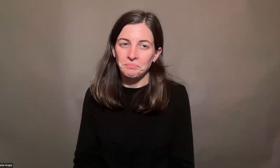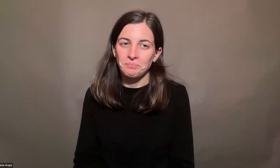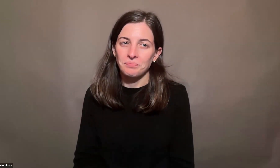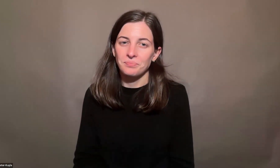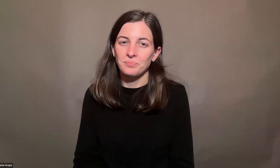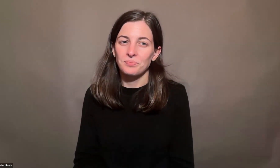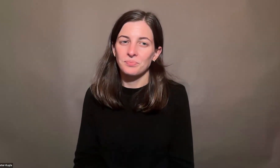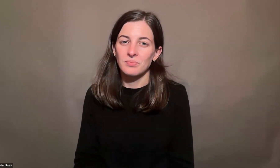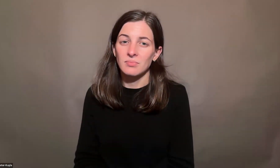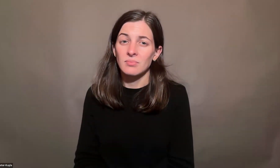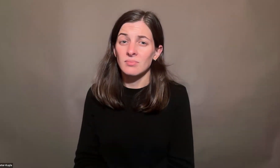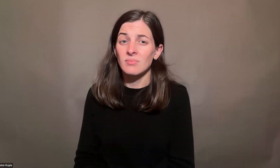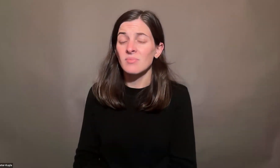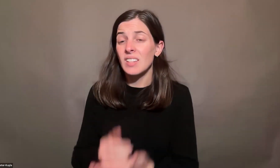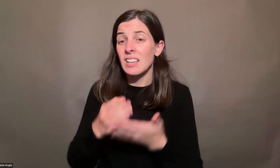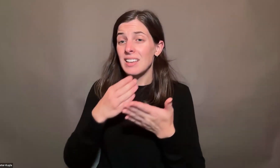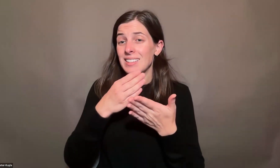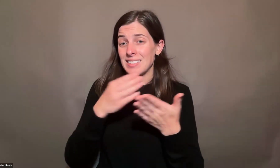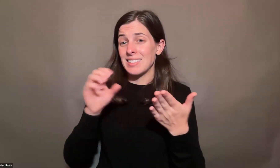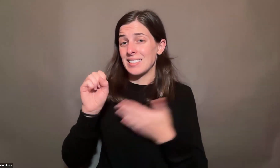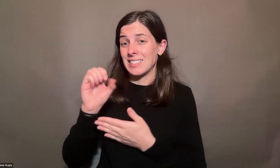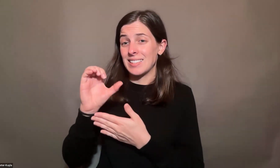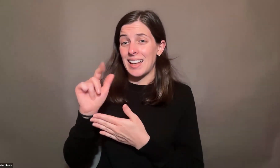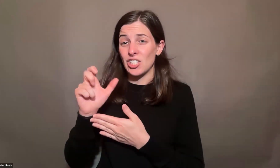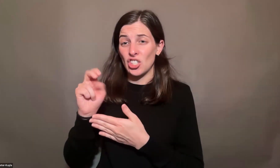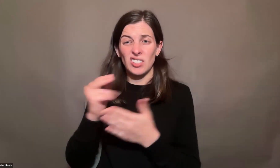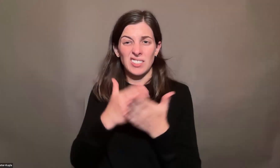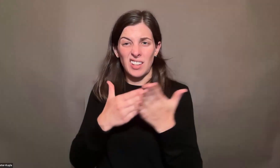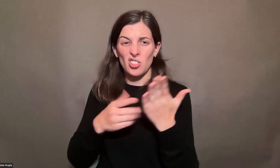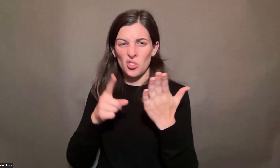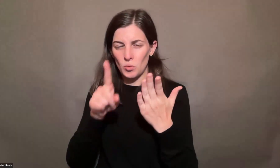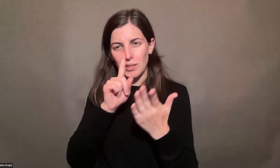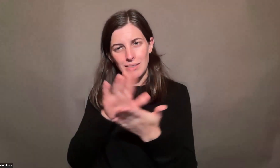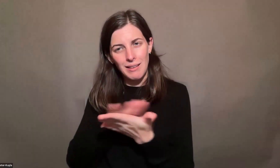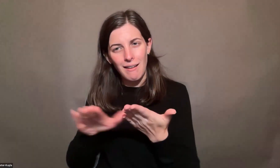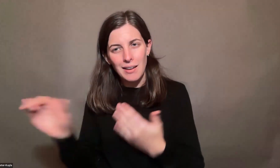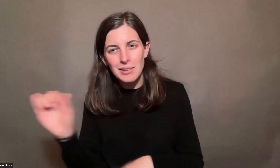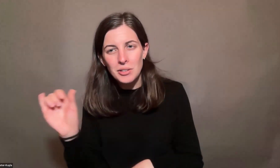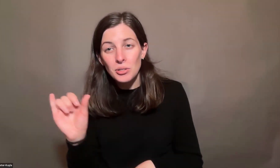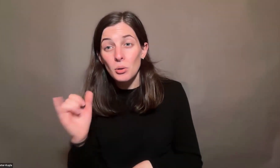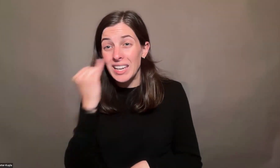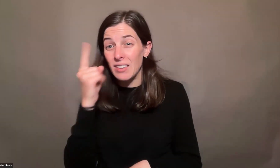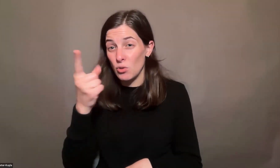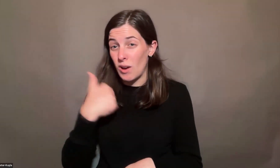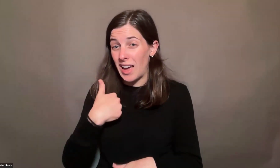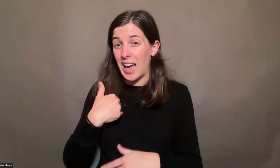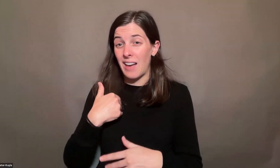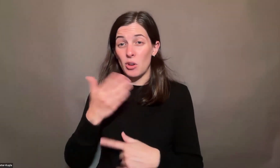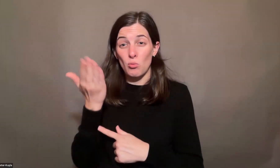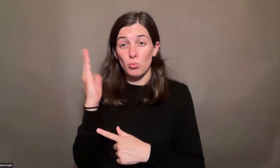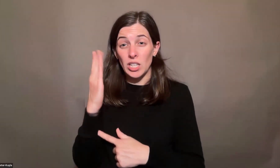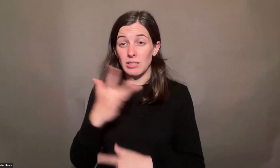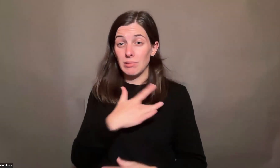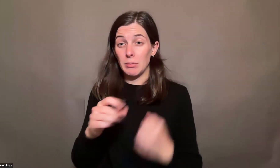Sections are also a nice way in a presentation to give it structure. So if you've got a particularly long presentation, adding sections can be a nice